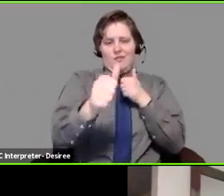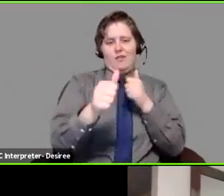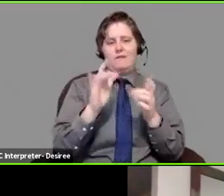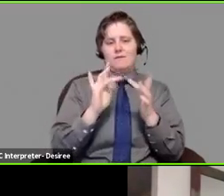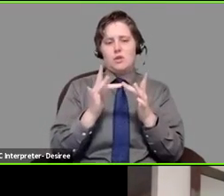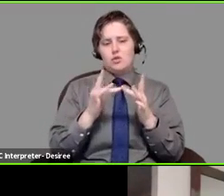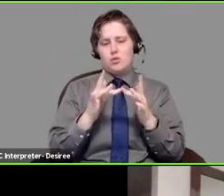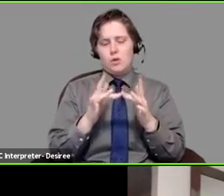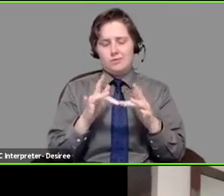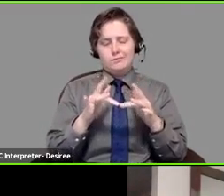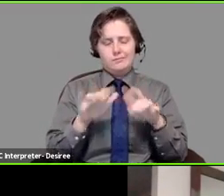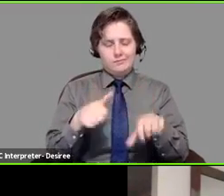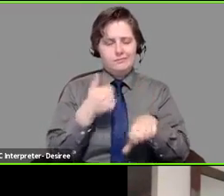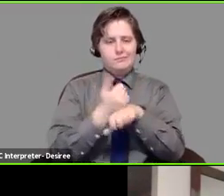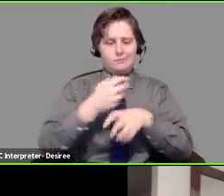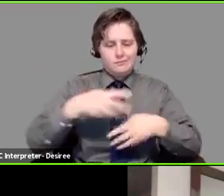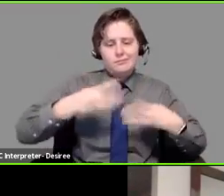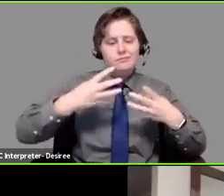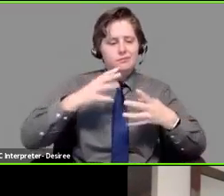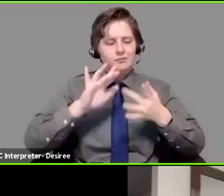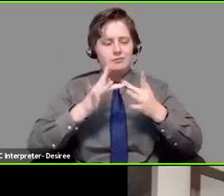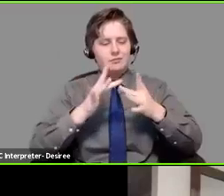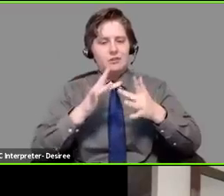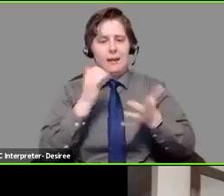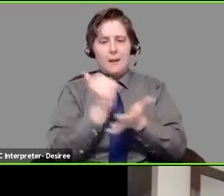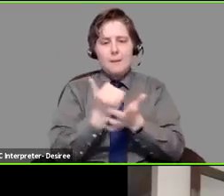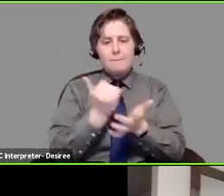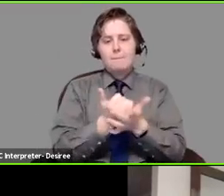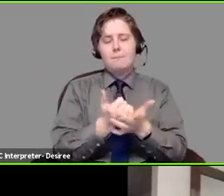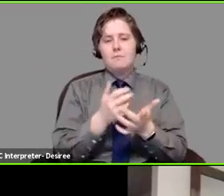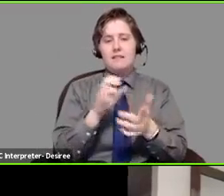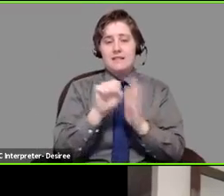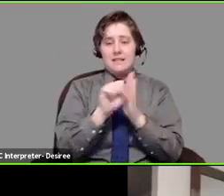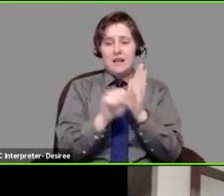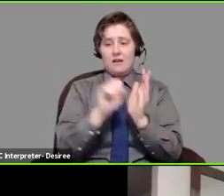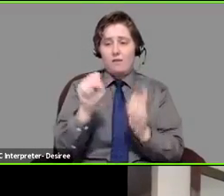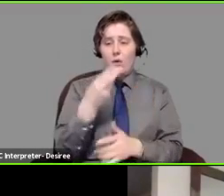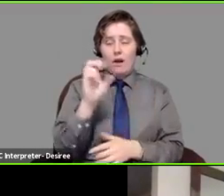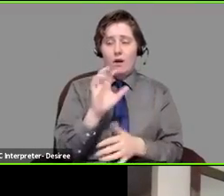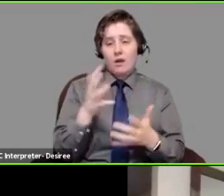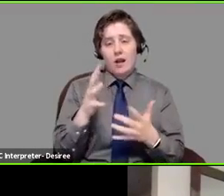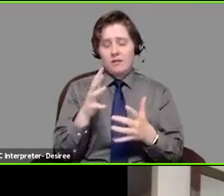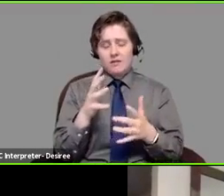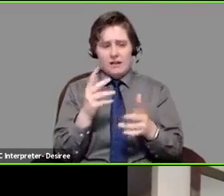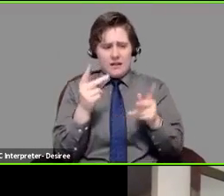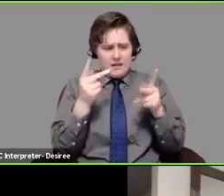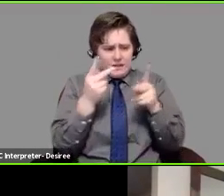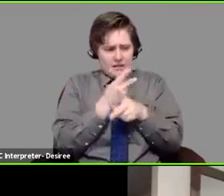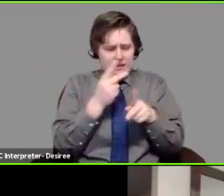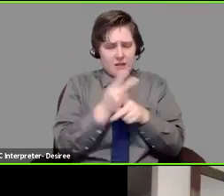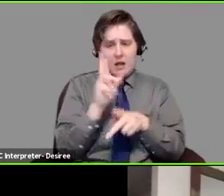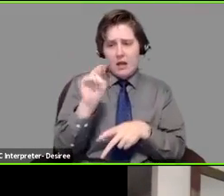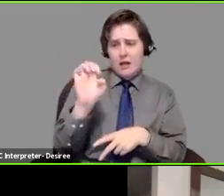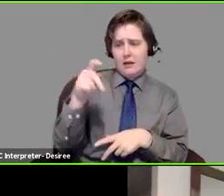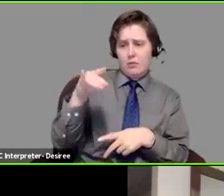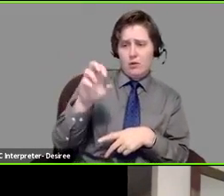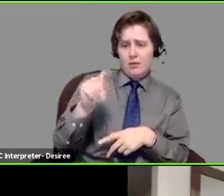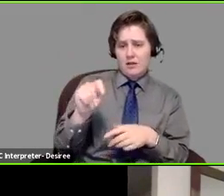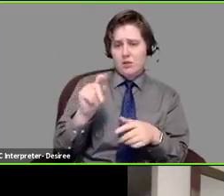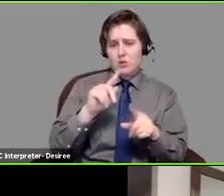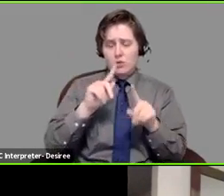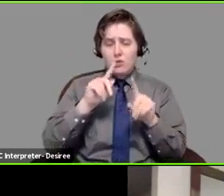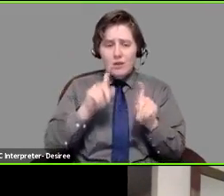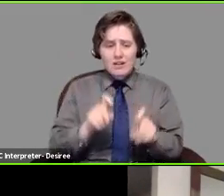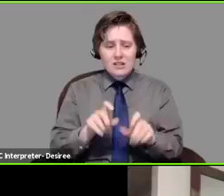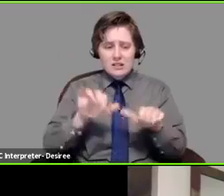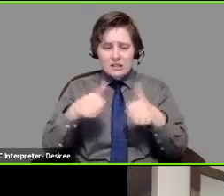platform and helping, actually we've been helping the state of Ohio kind of triage some of the unemployment questions